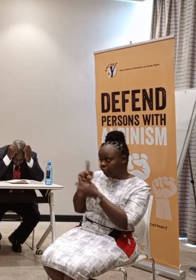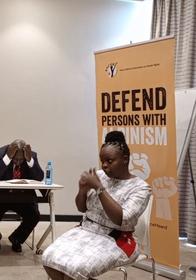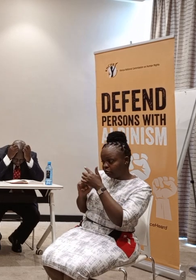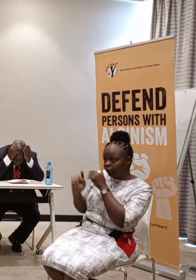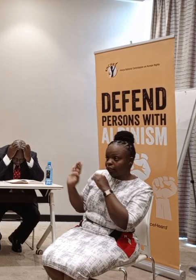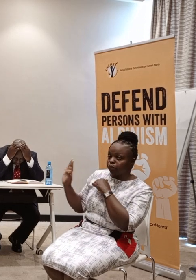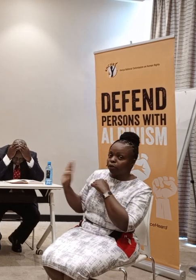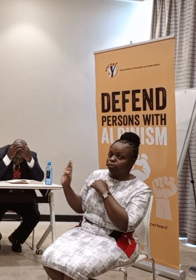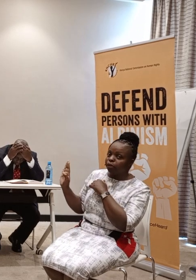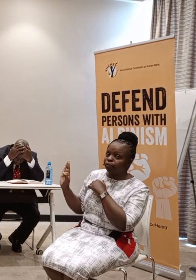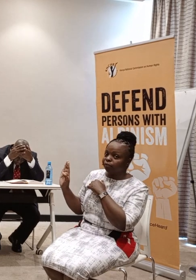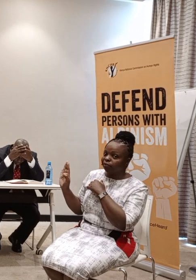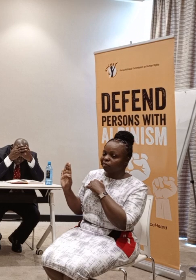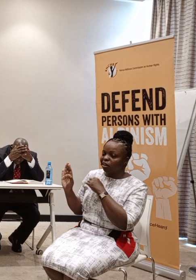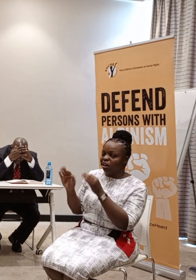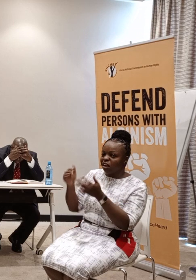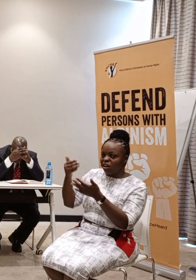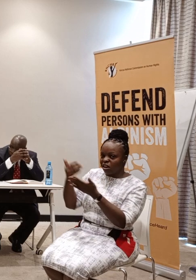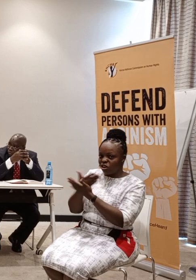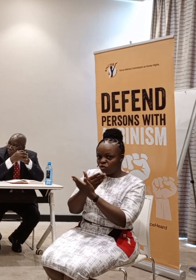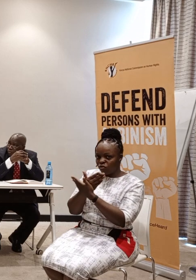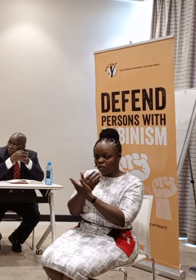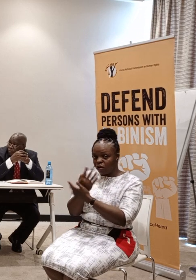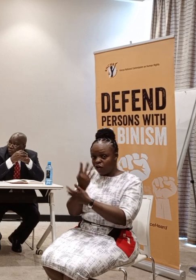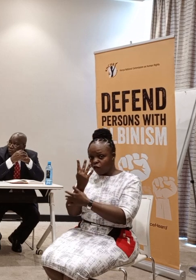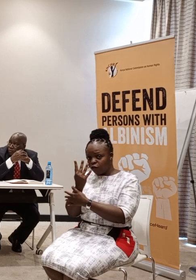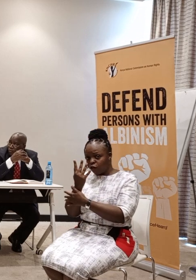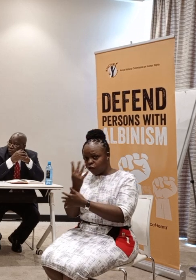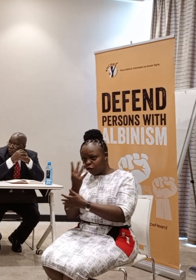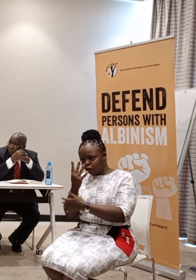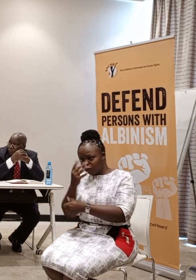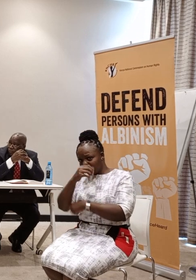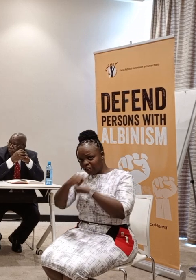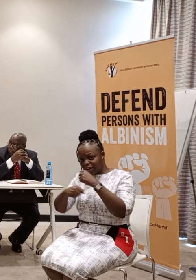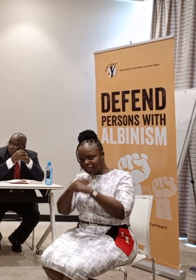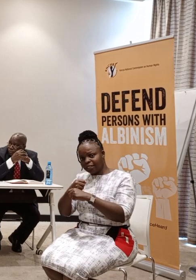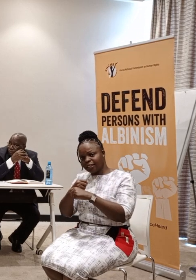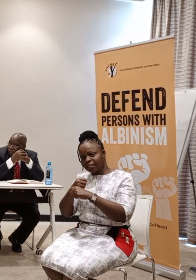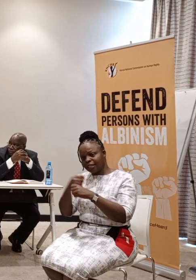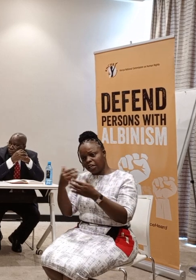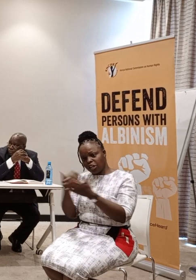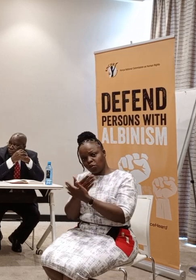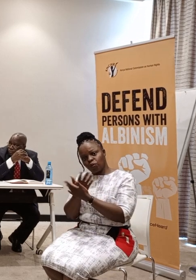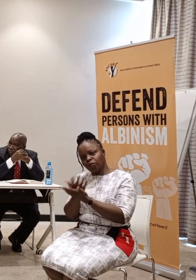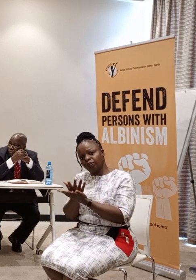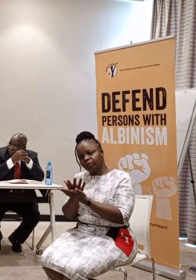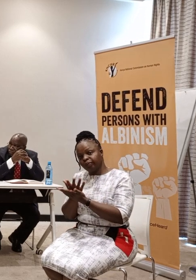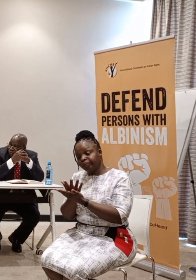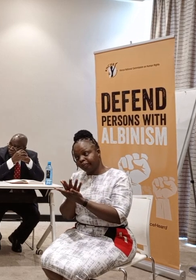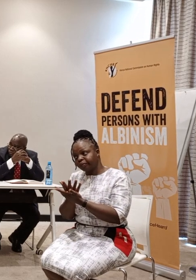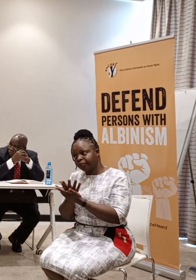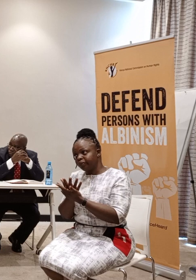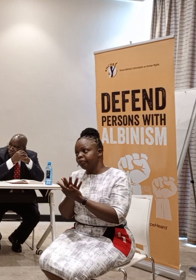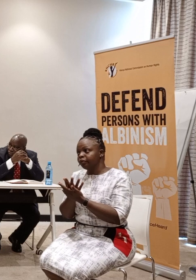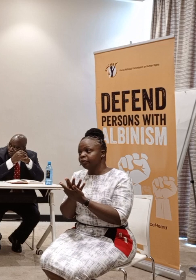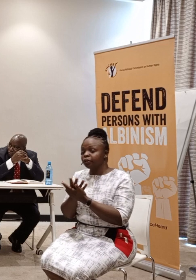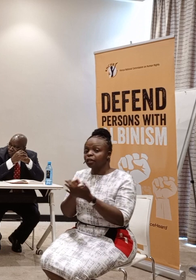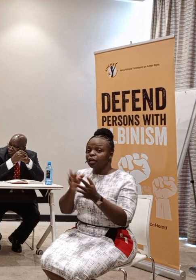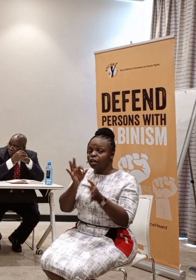experience, it is so fresh. Miaka nne si ni COVID era. Do you get what I'm trying to say? Like